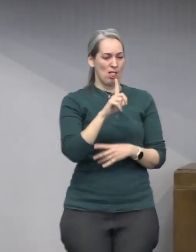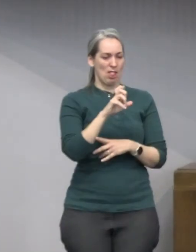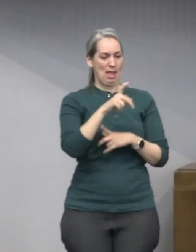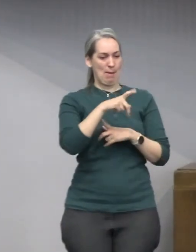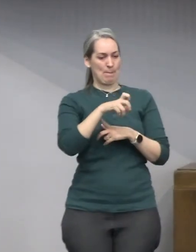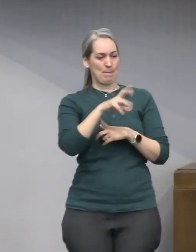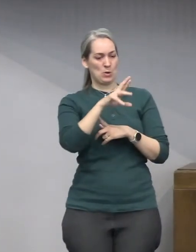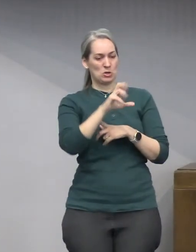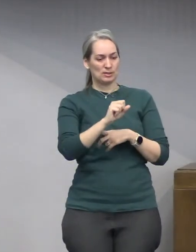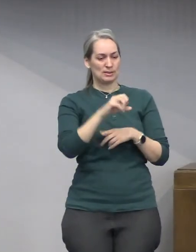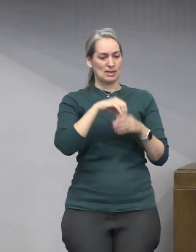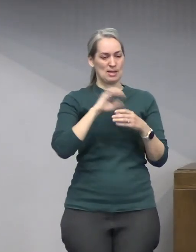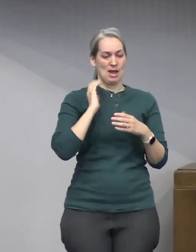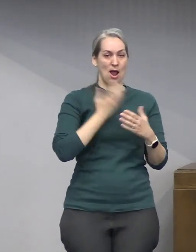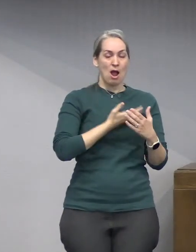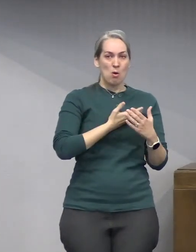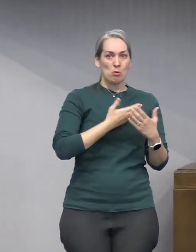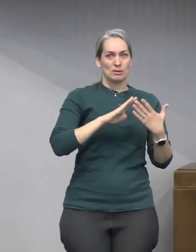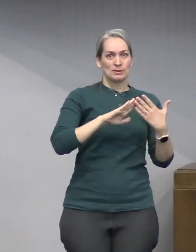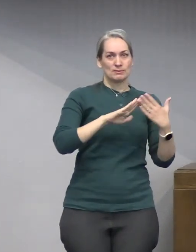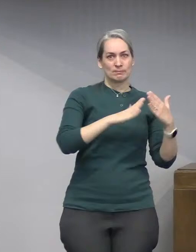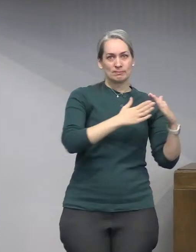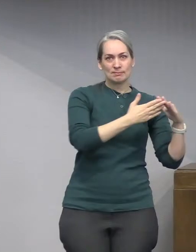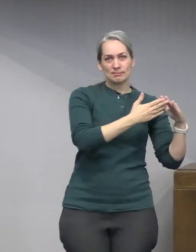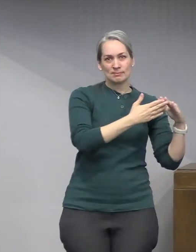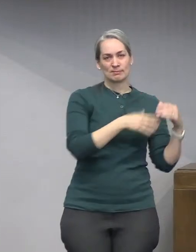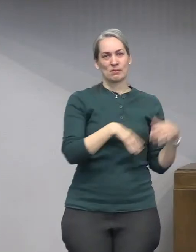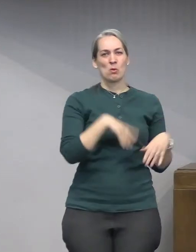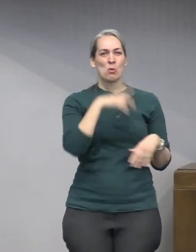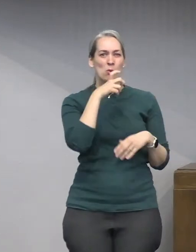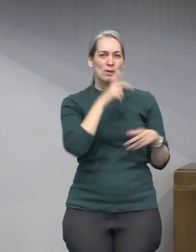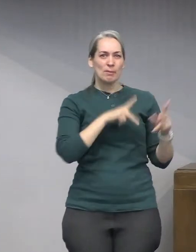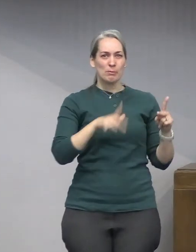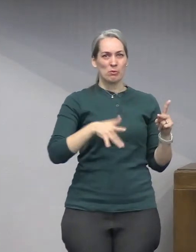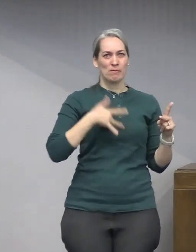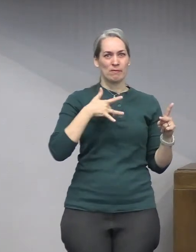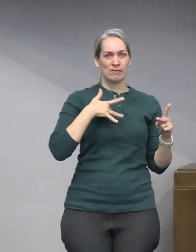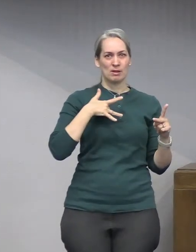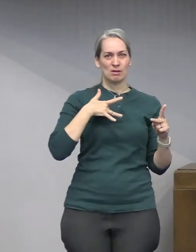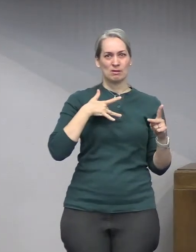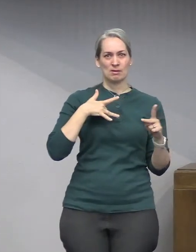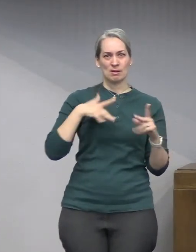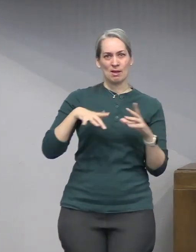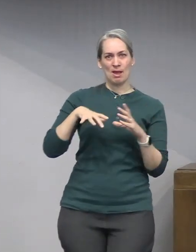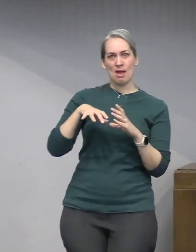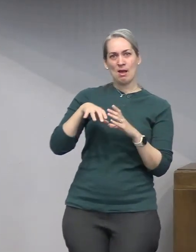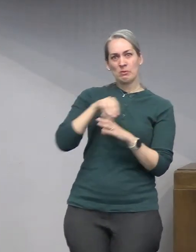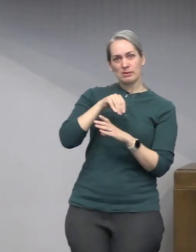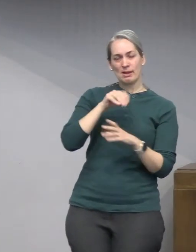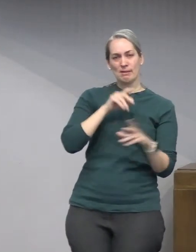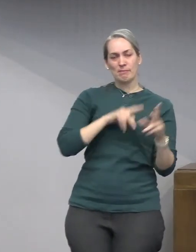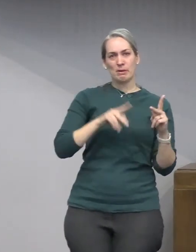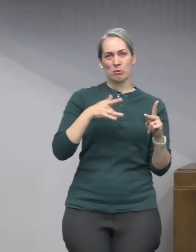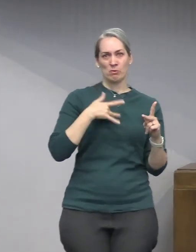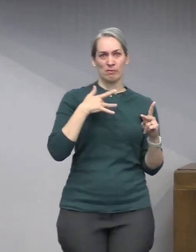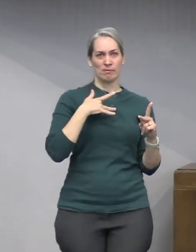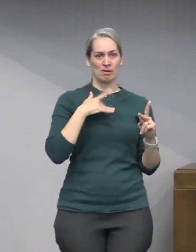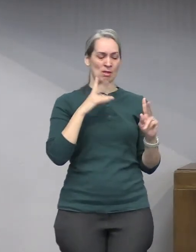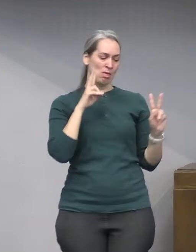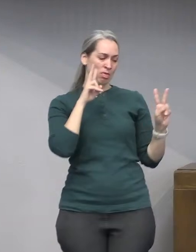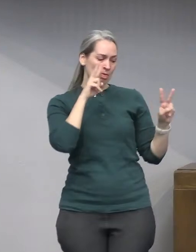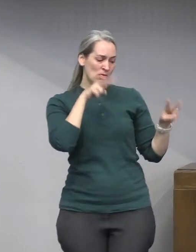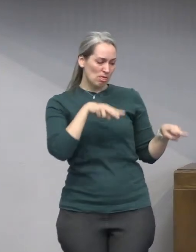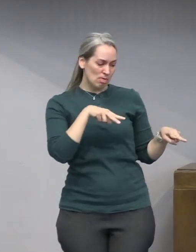in our day? Who are the people who find themselves on the outside, perhaps? Those who've been marginalized, those who